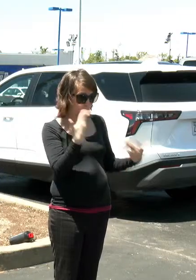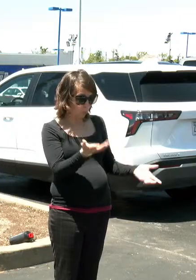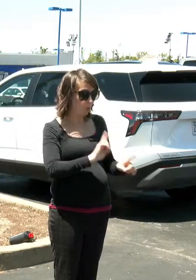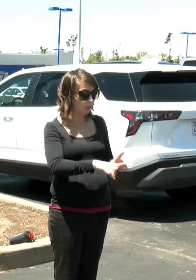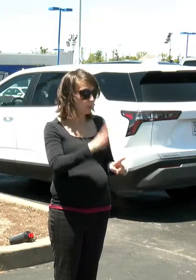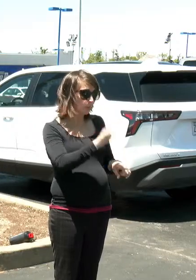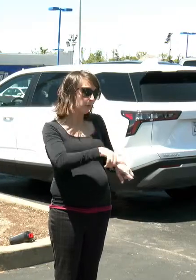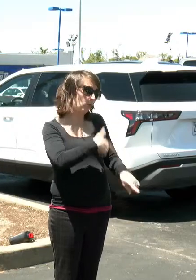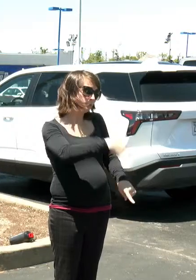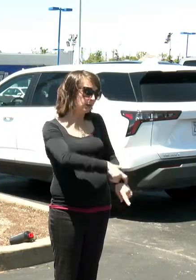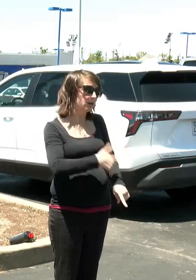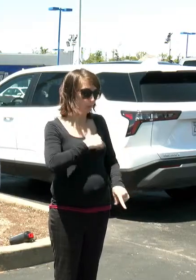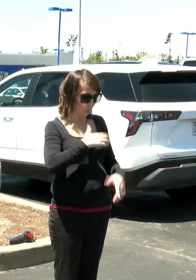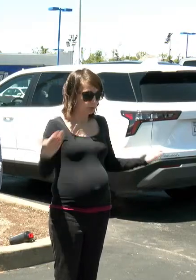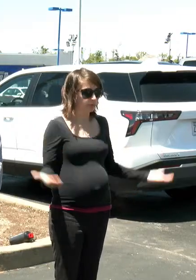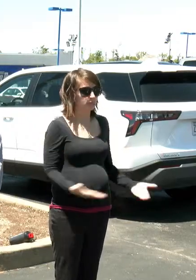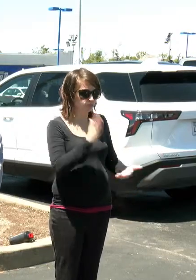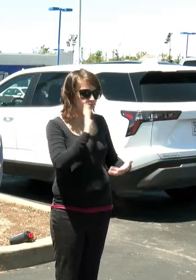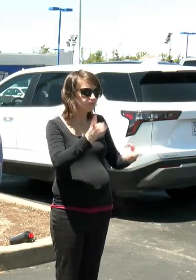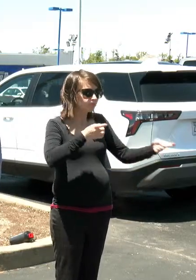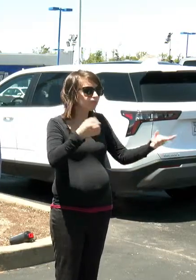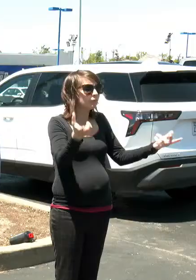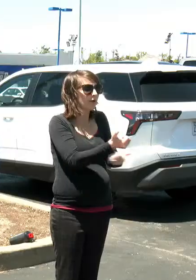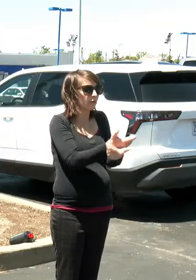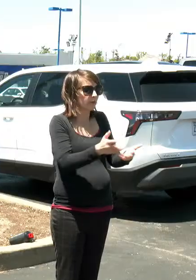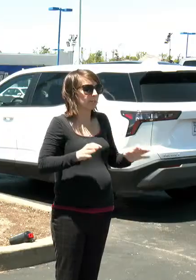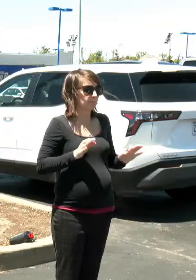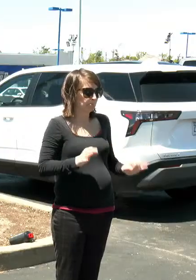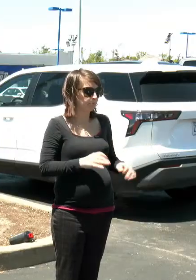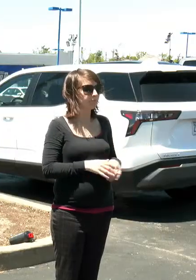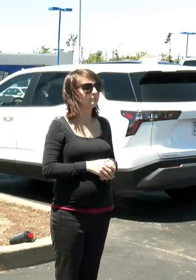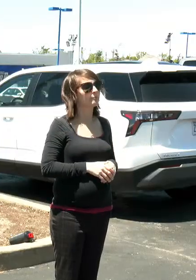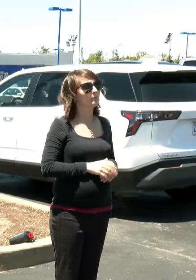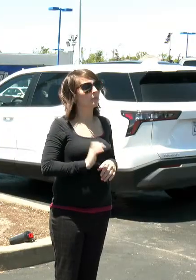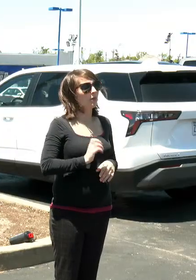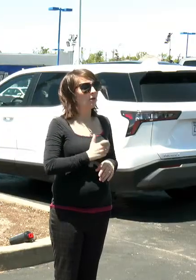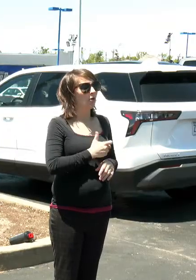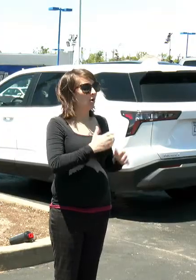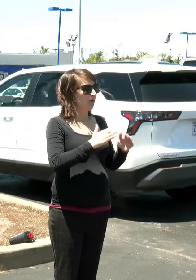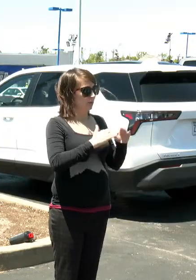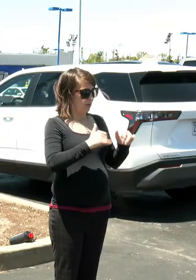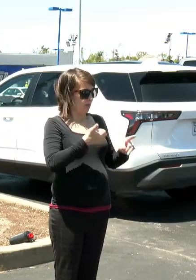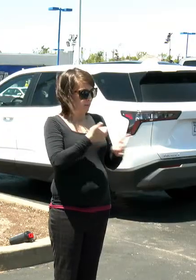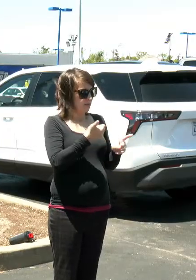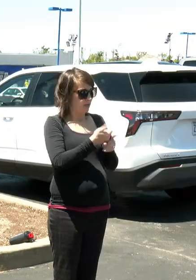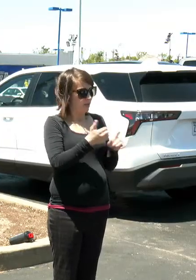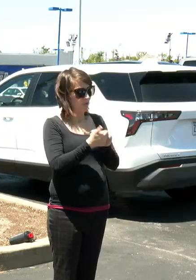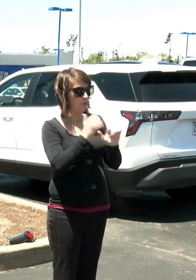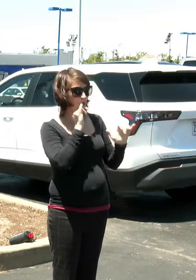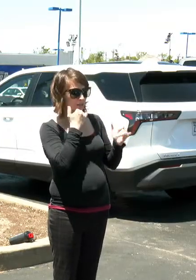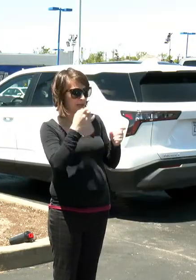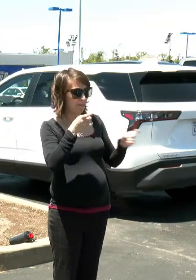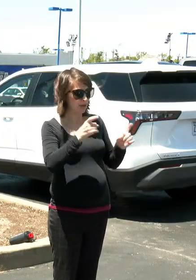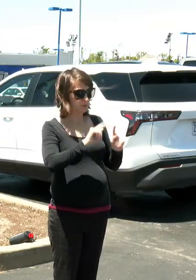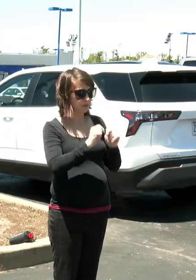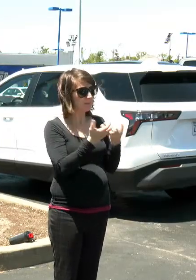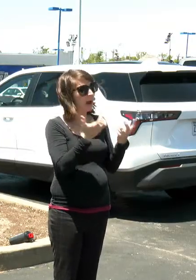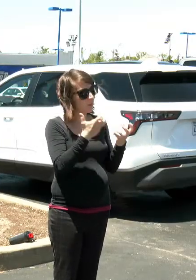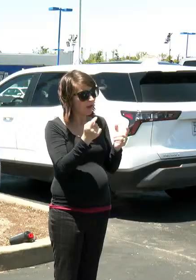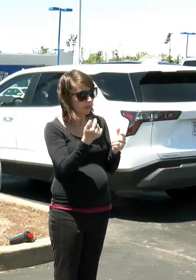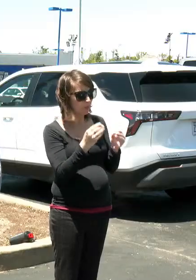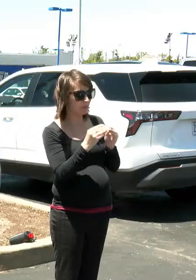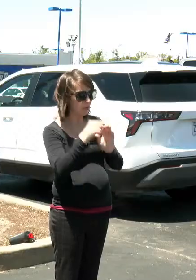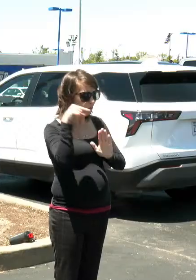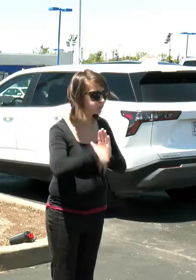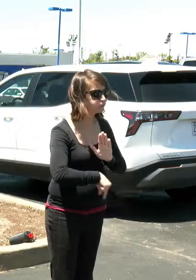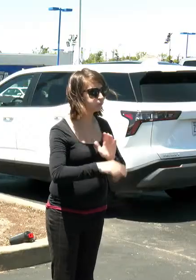but we're here for it, and we're going to handle it. Our system with our incident management team, I'd like to go into details a little bit